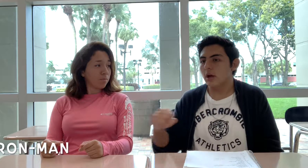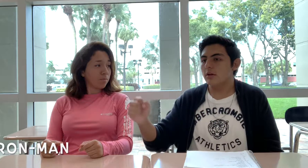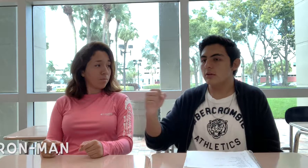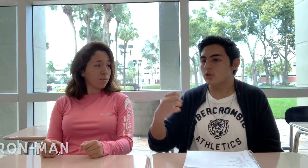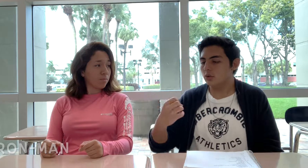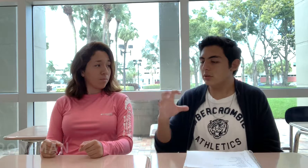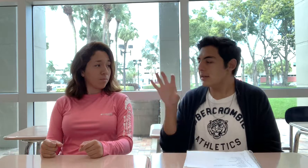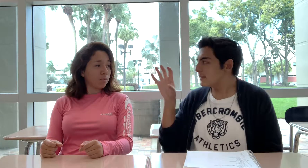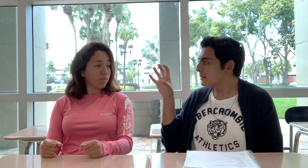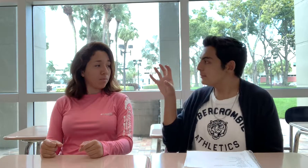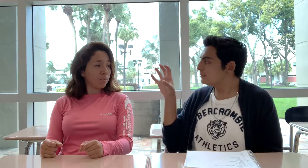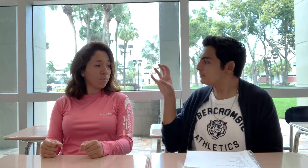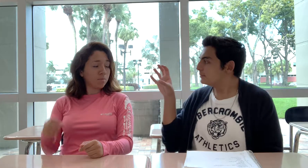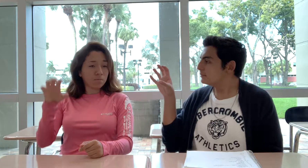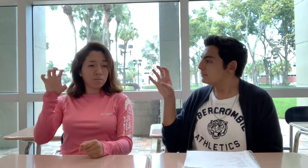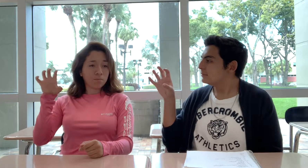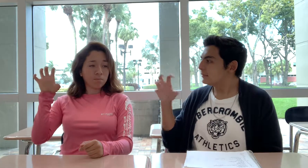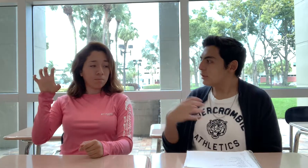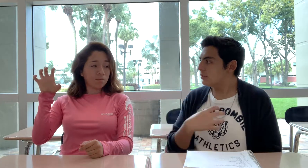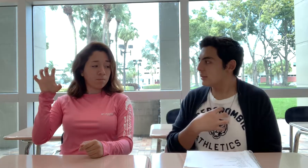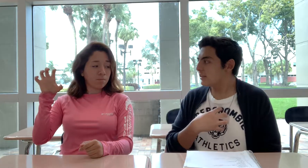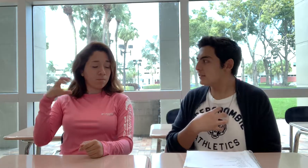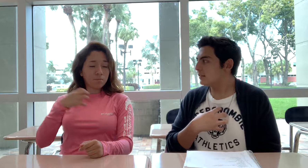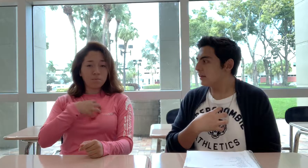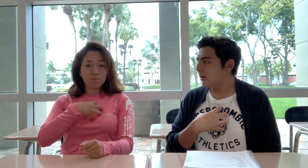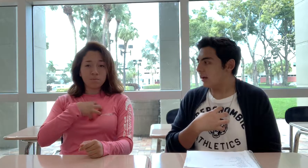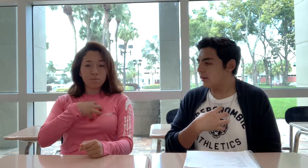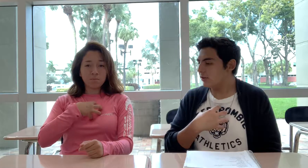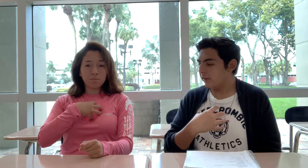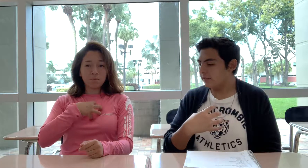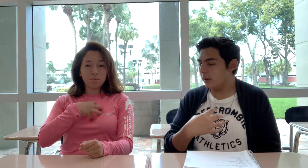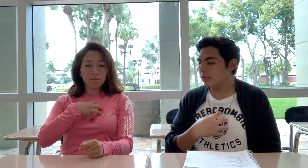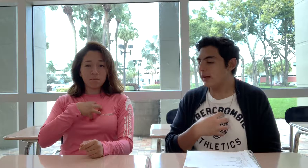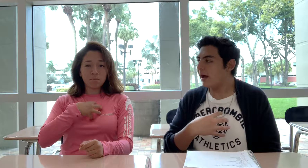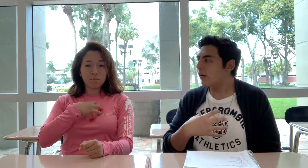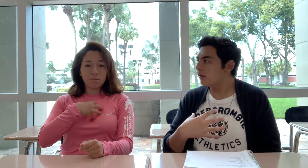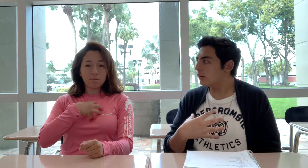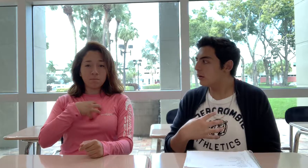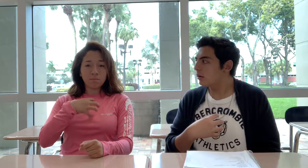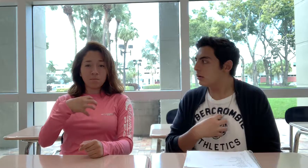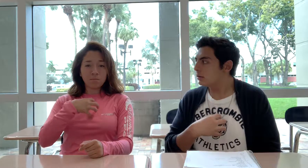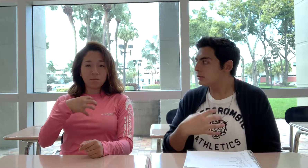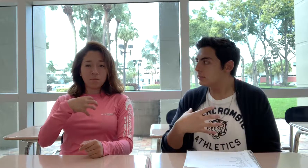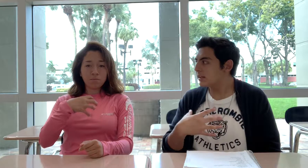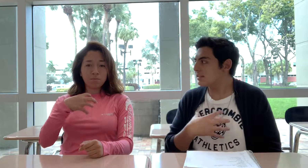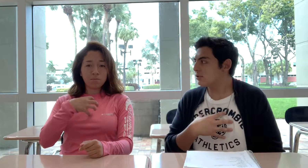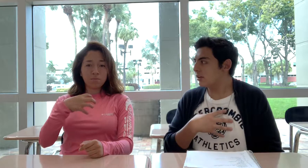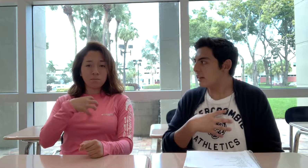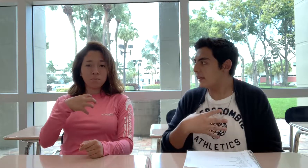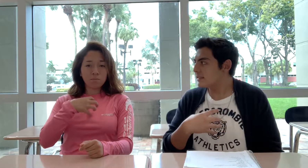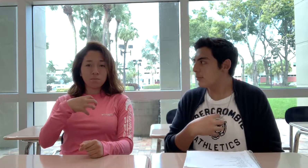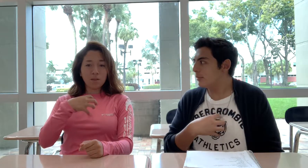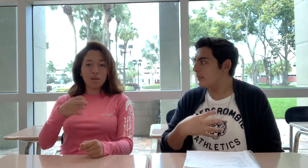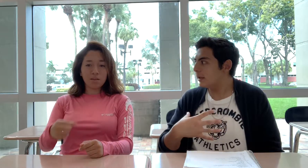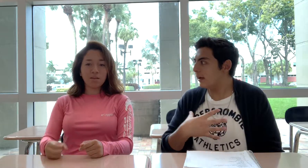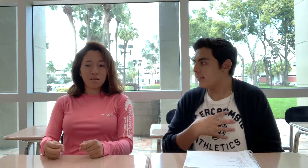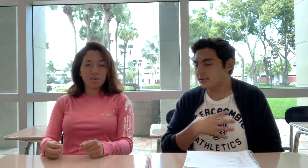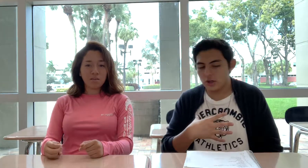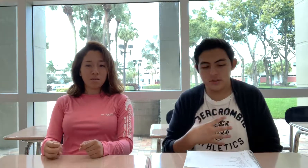You do this. And you do this. And you you like vibrate out. Because there's a light being out of his heart.